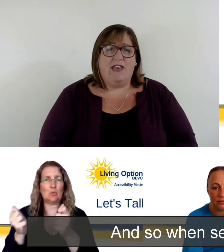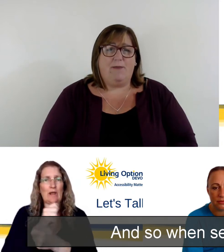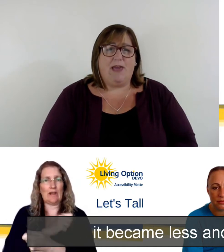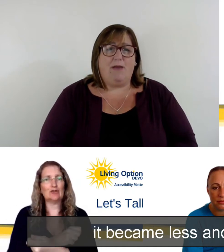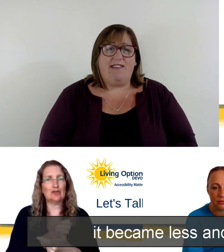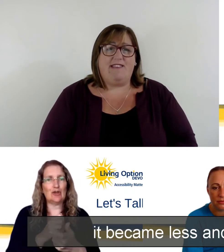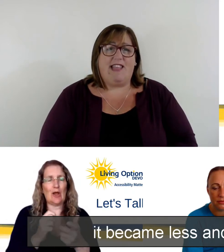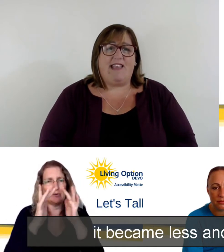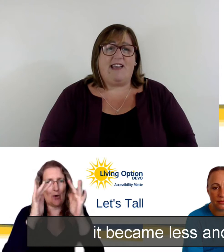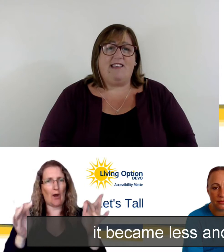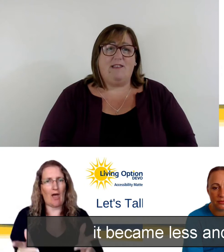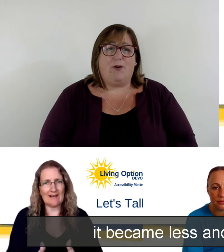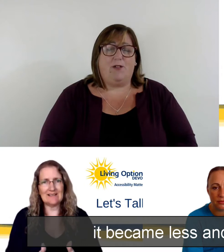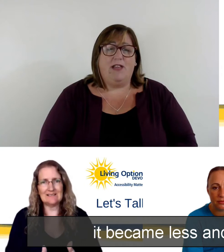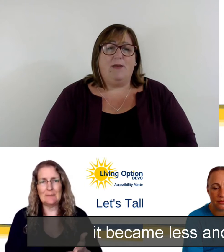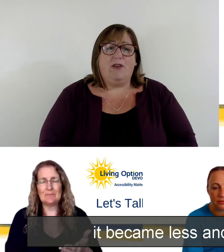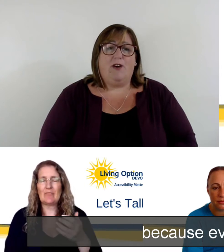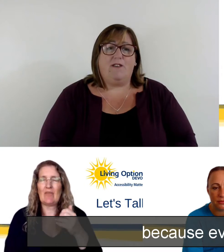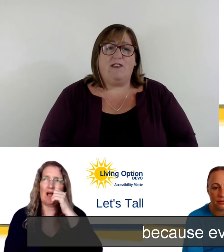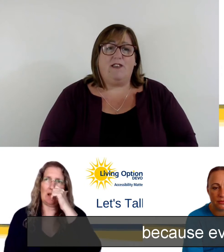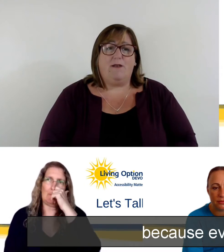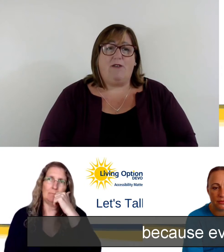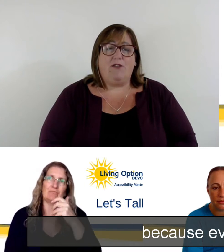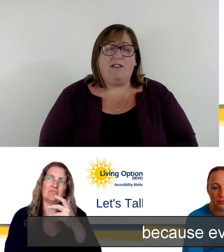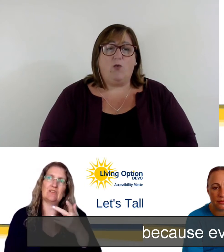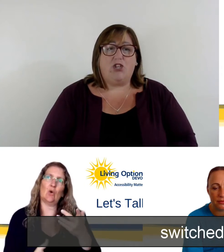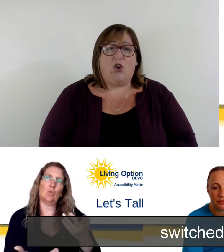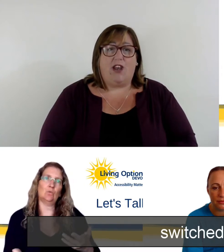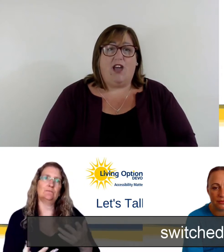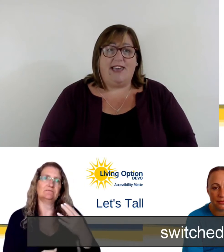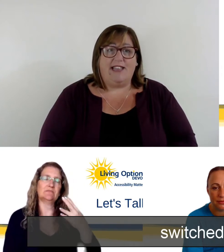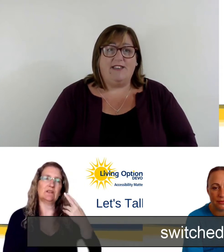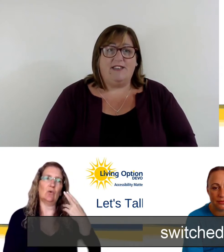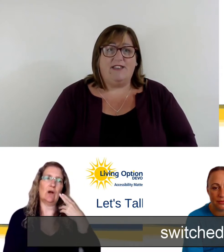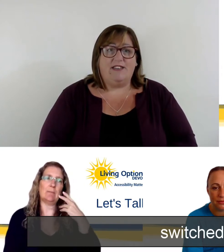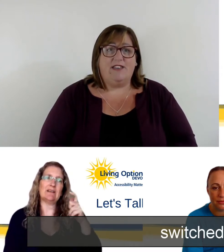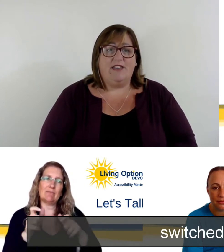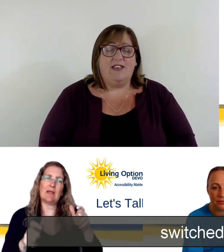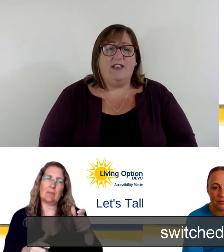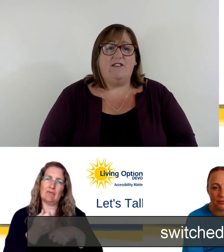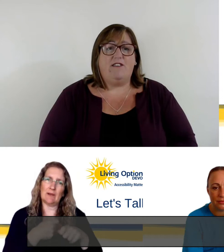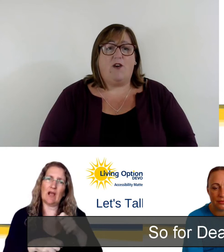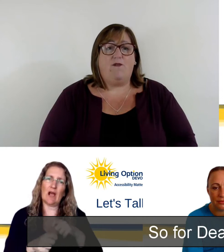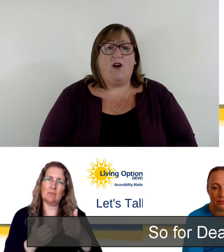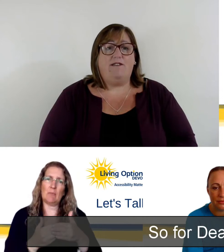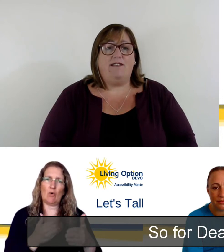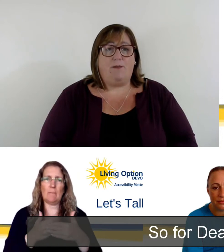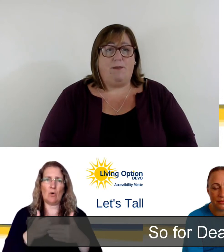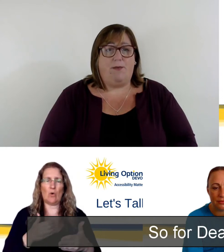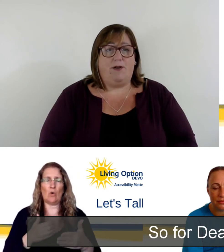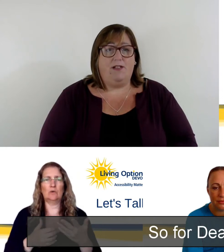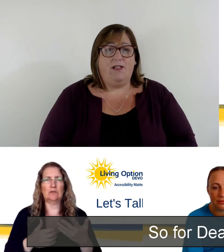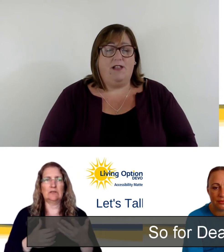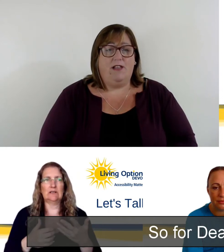closed, it became less and less accessible because everything switched online. So for